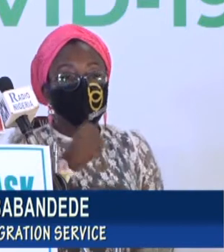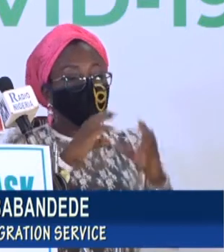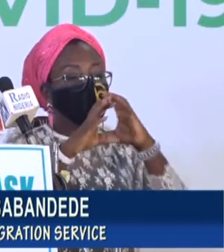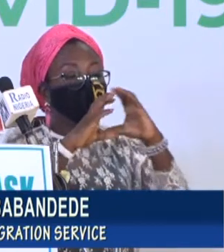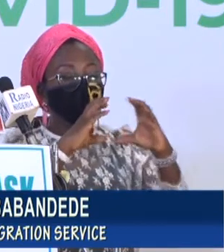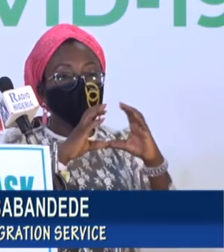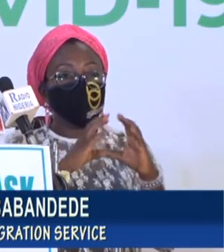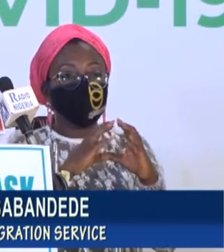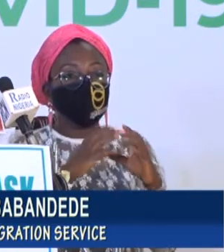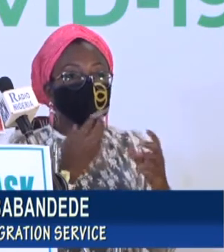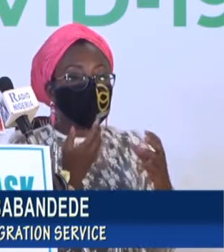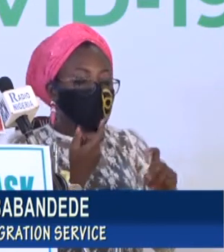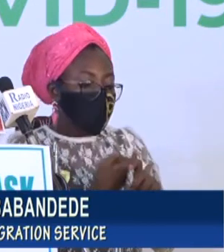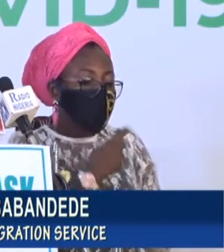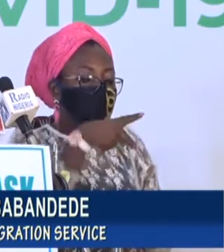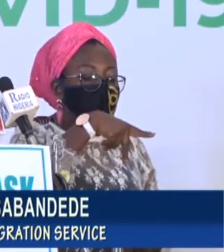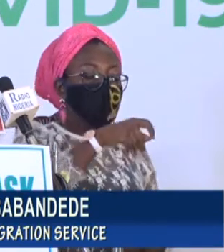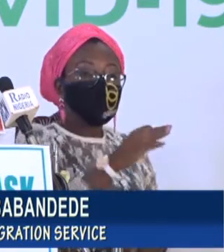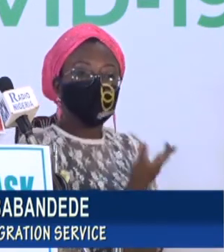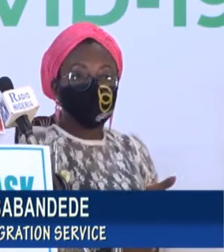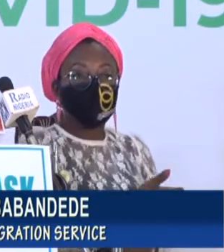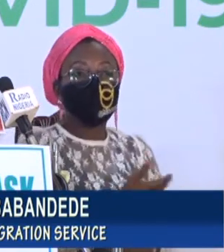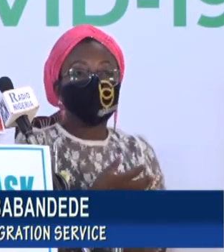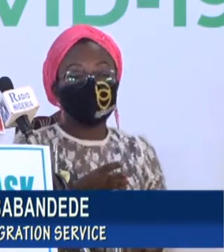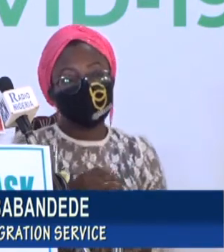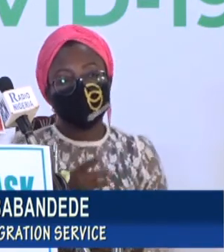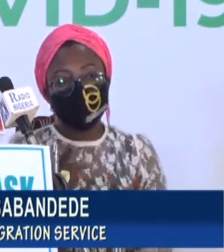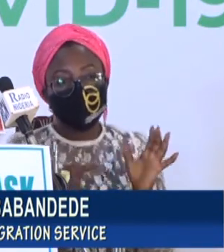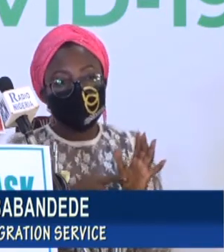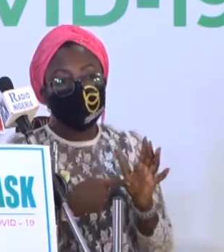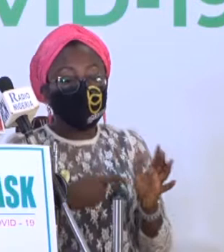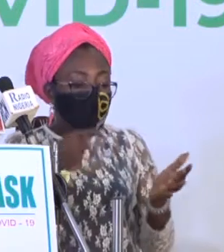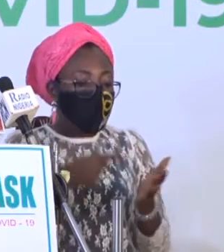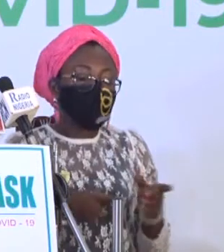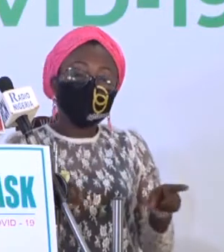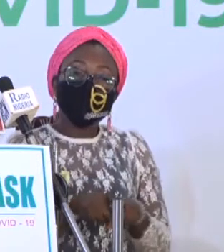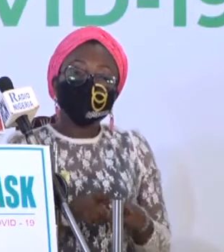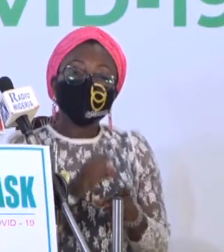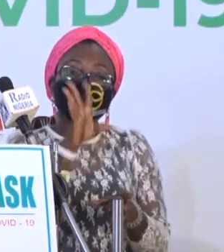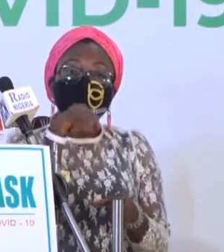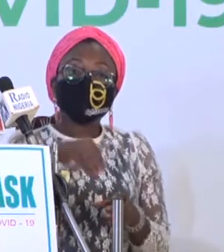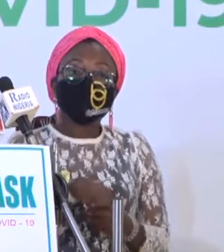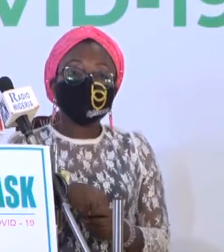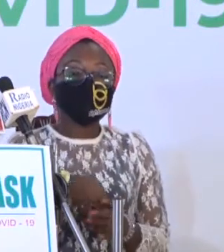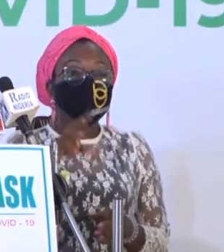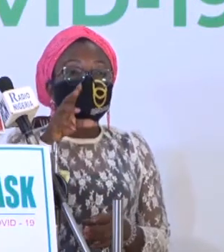we receive from appropriate authorities, probably they have complied. This will also include